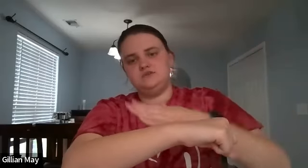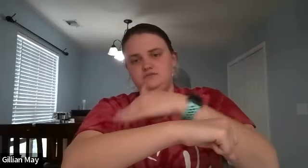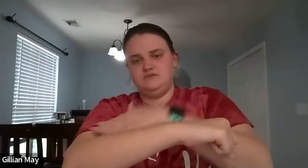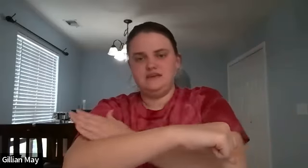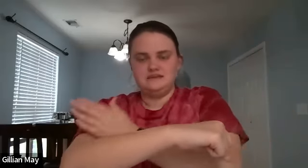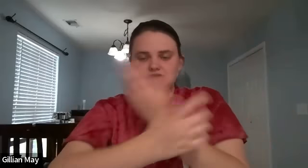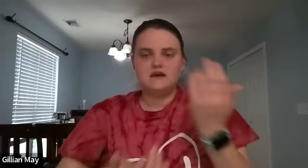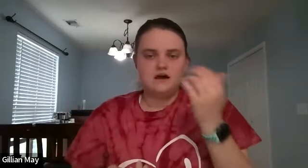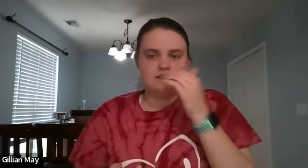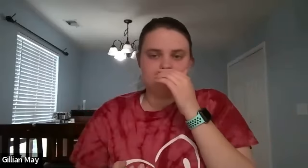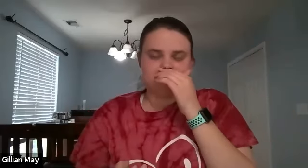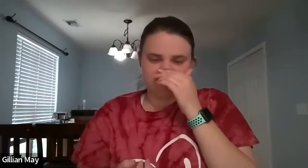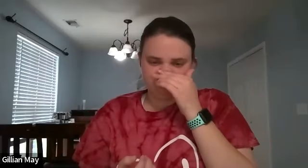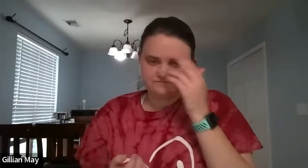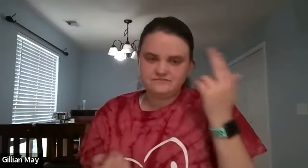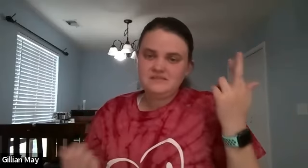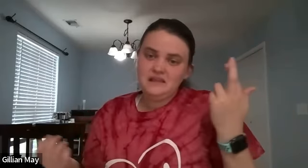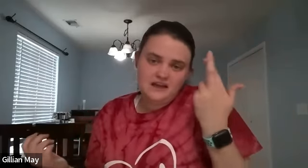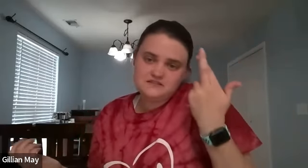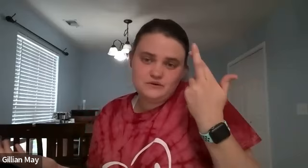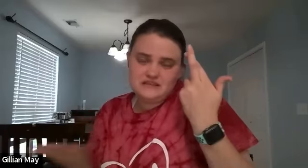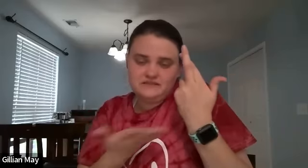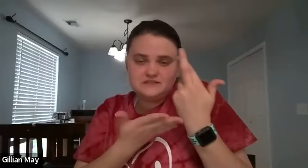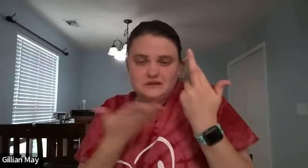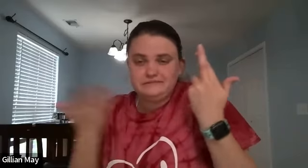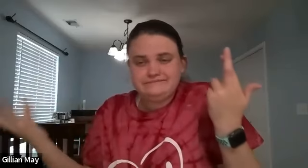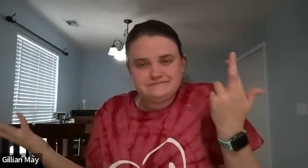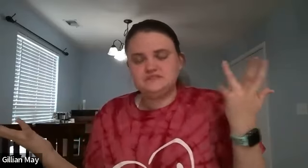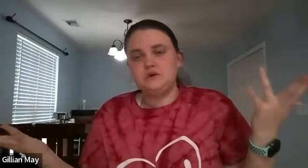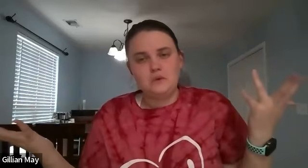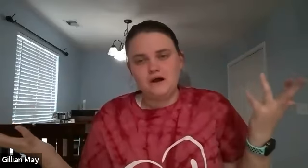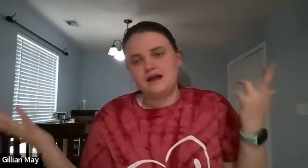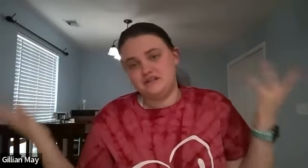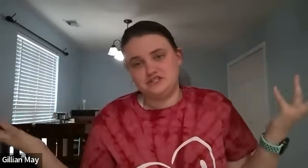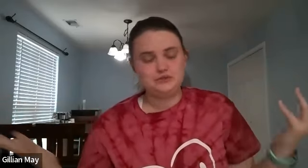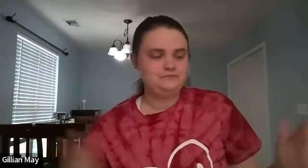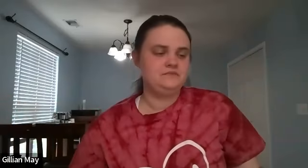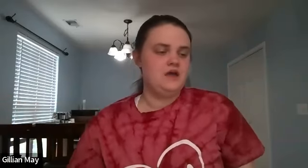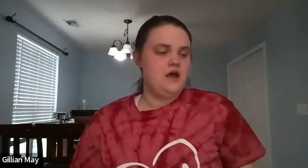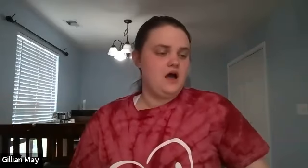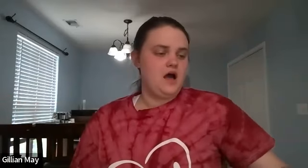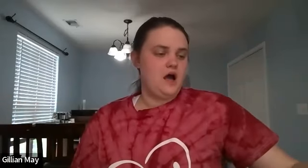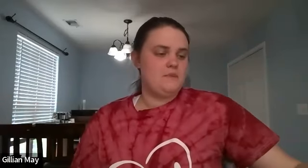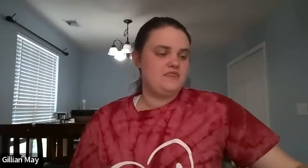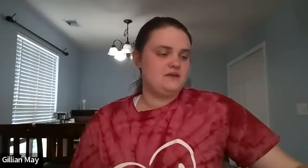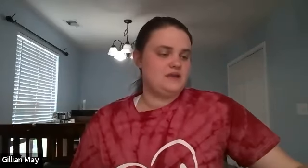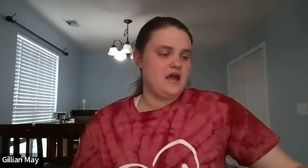do this. I've just always liked this one. Don't know why, I just do. Then we